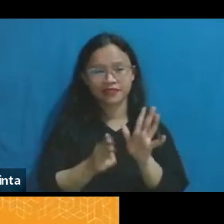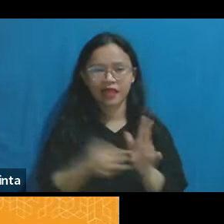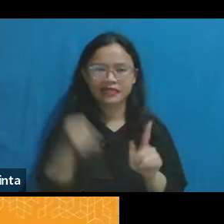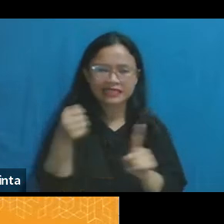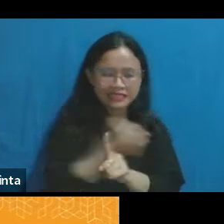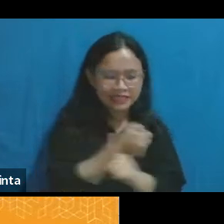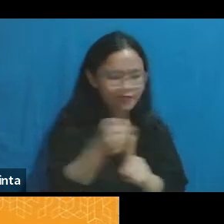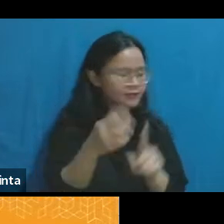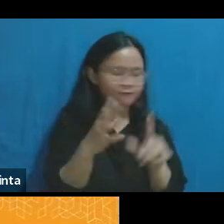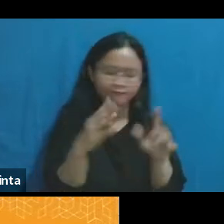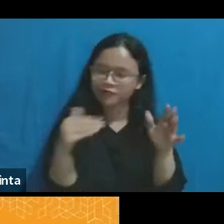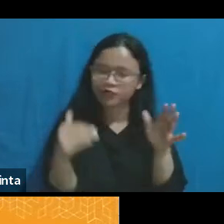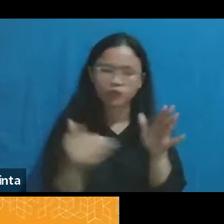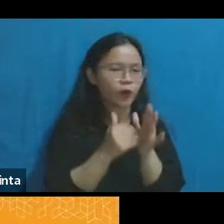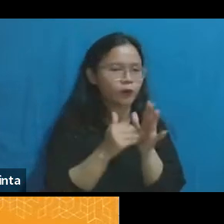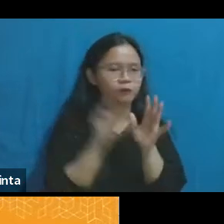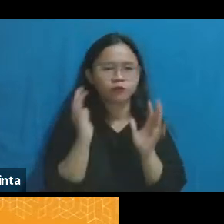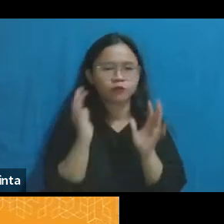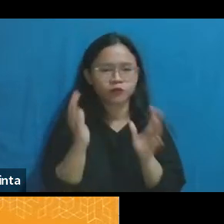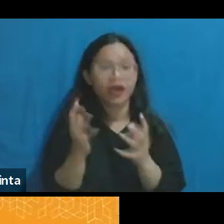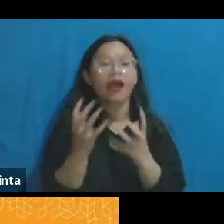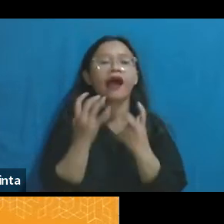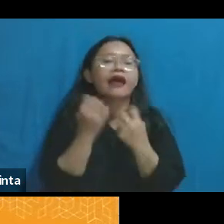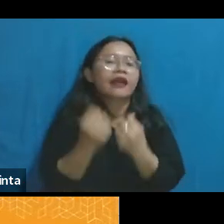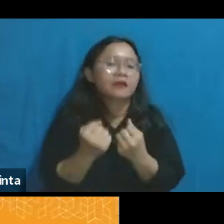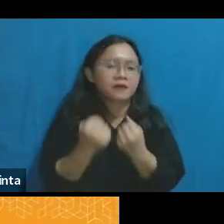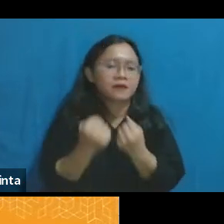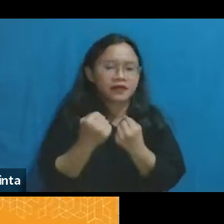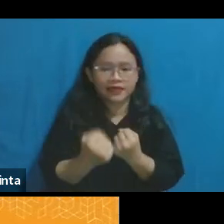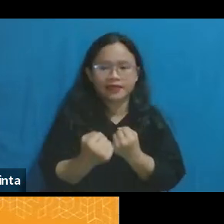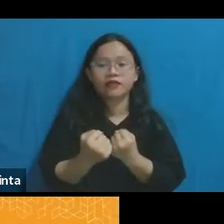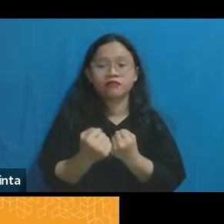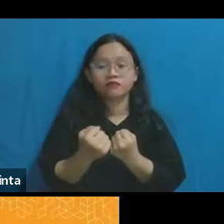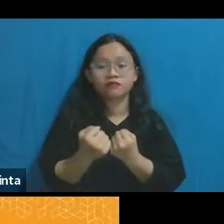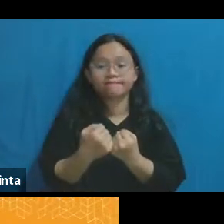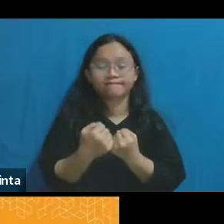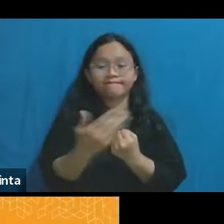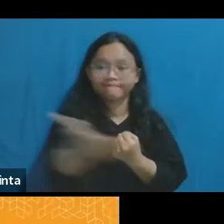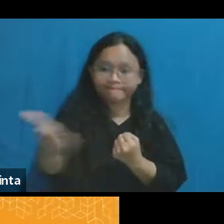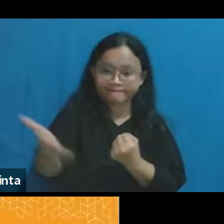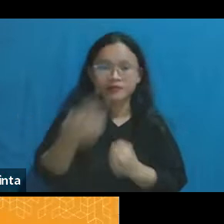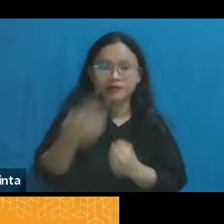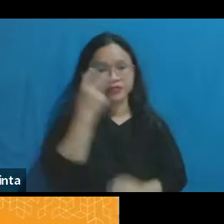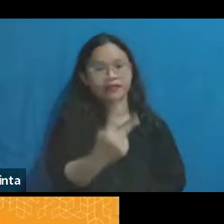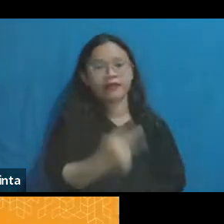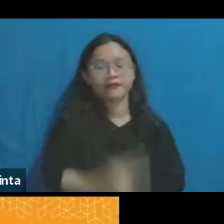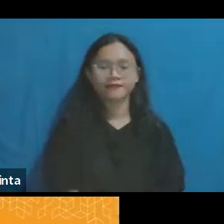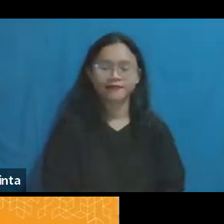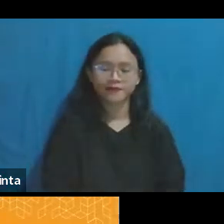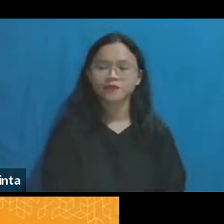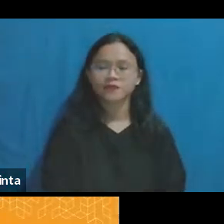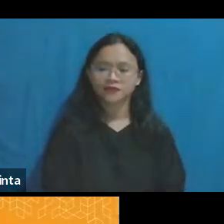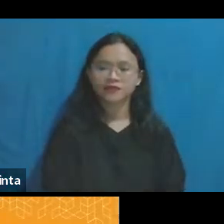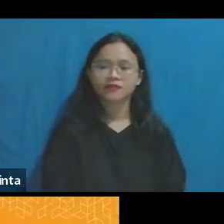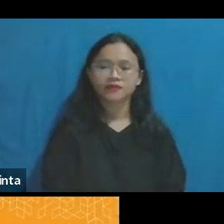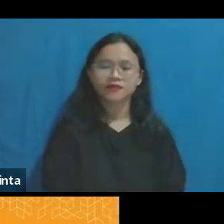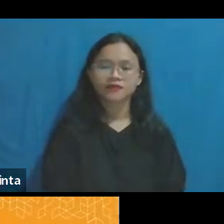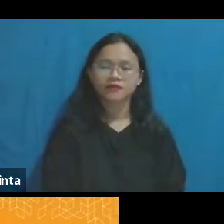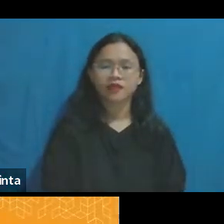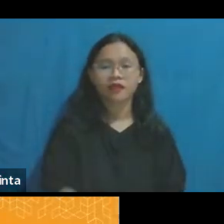want to see in the future, because the Indonesian government keeps using in the UPR, they were using language about, it's